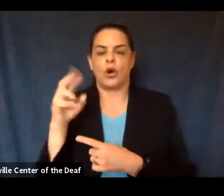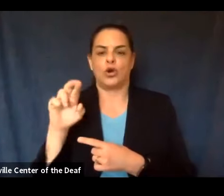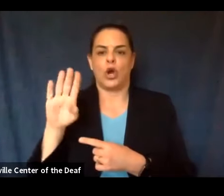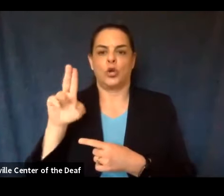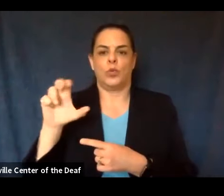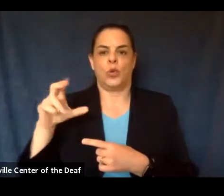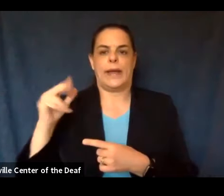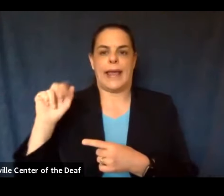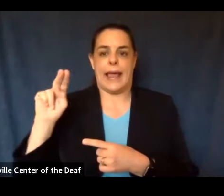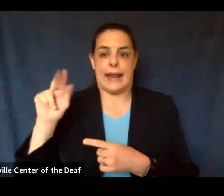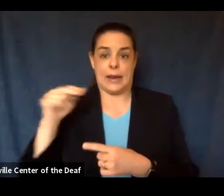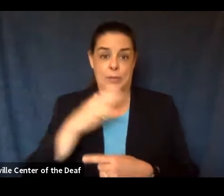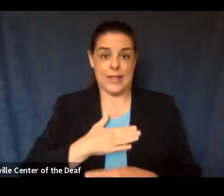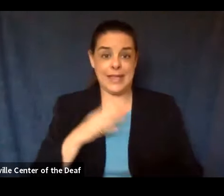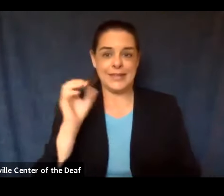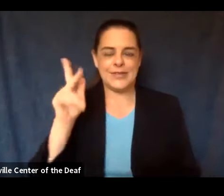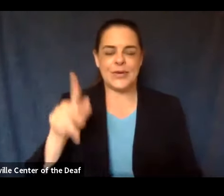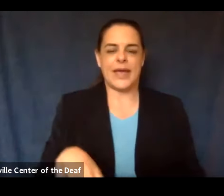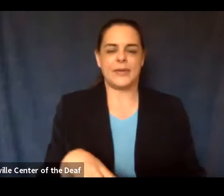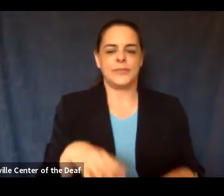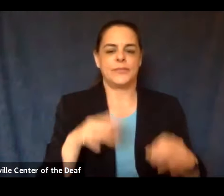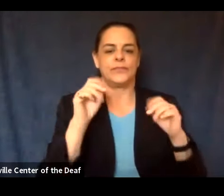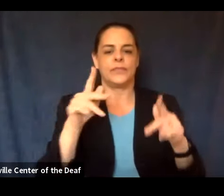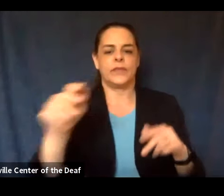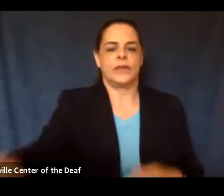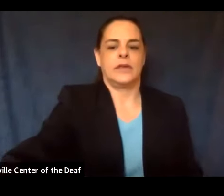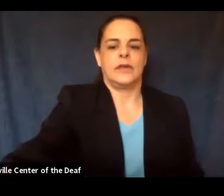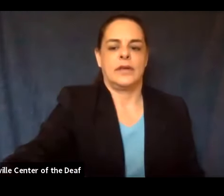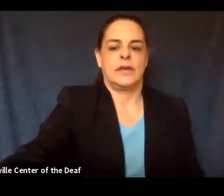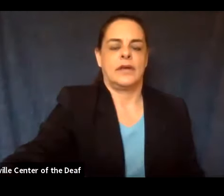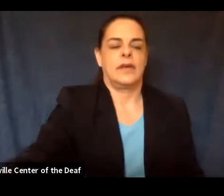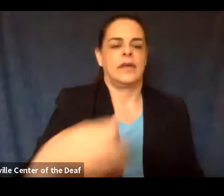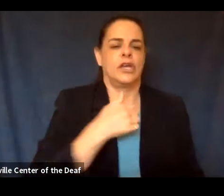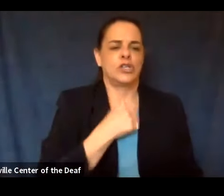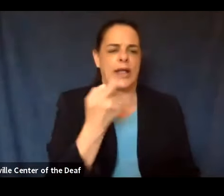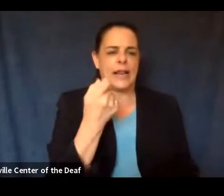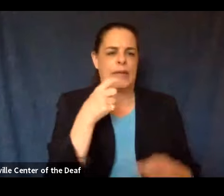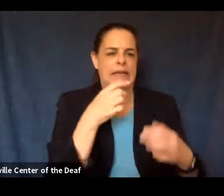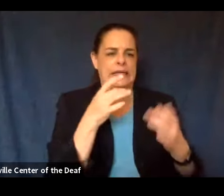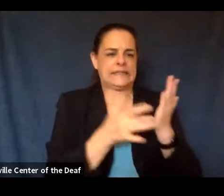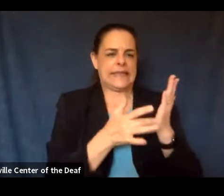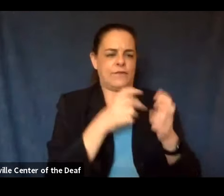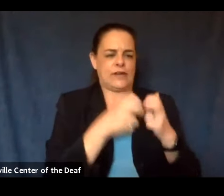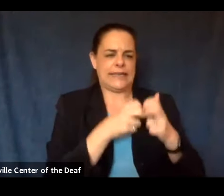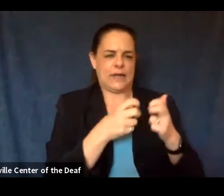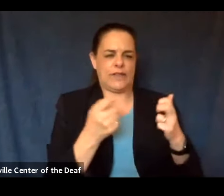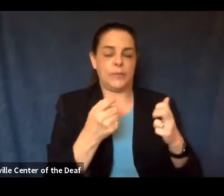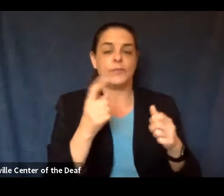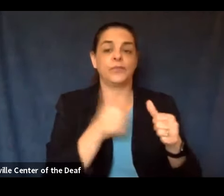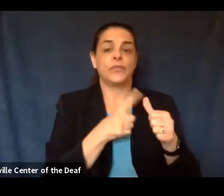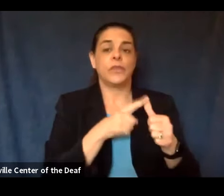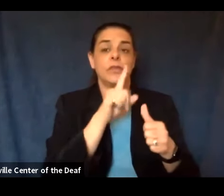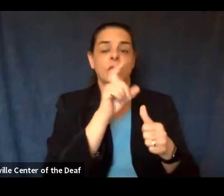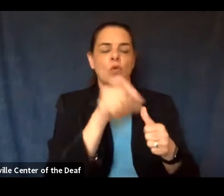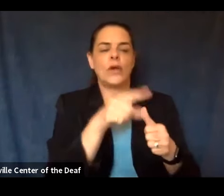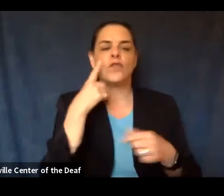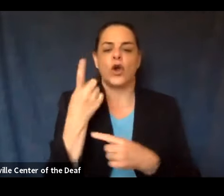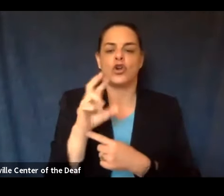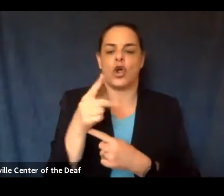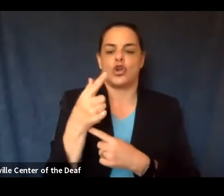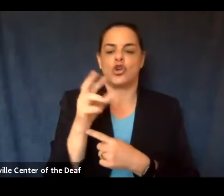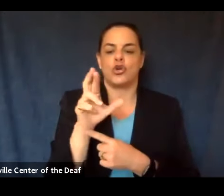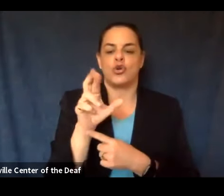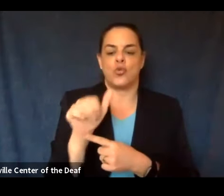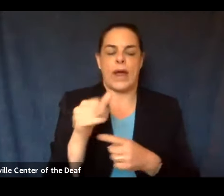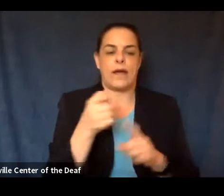right, here we go. Sorry, a little bit of technical difficulties over here. The first question looks to be for Dr. Gray. It's from WATE.